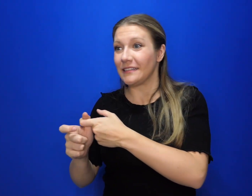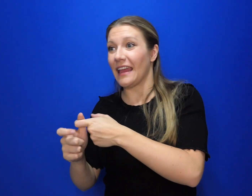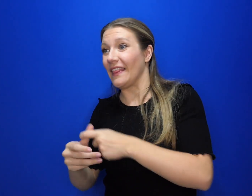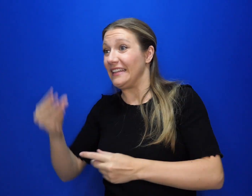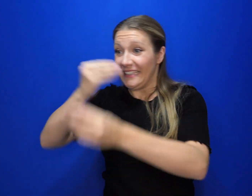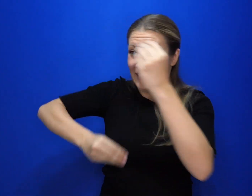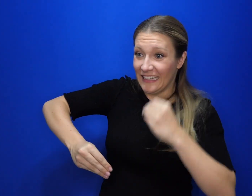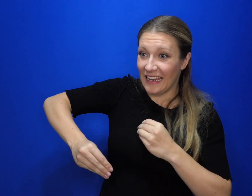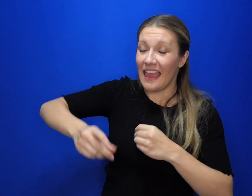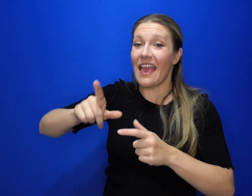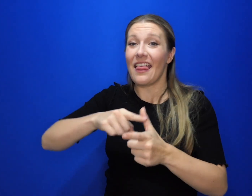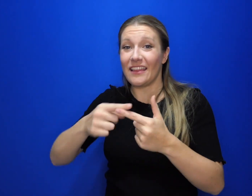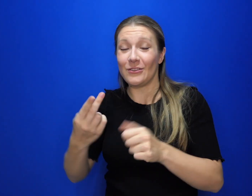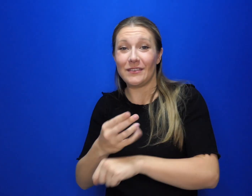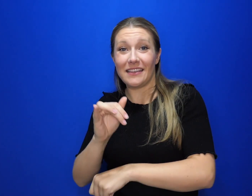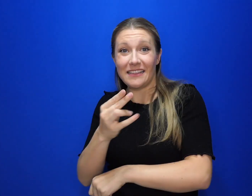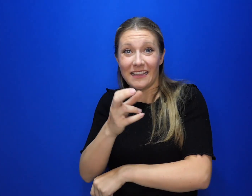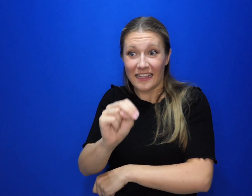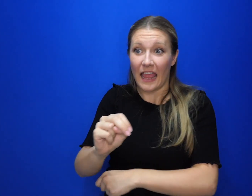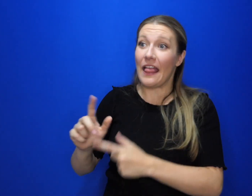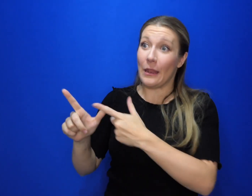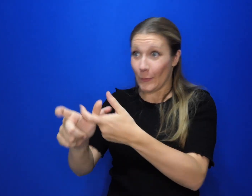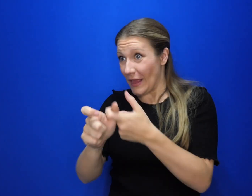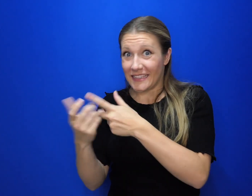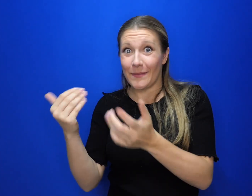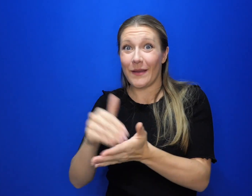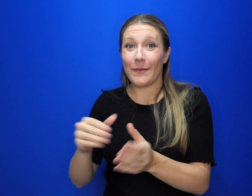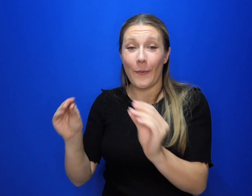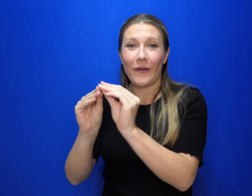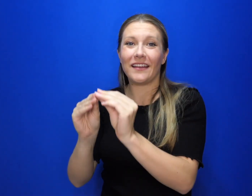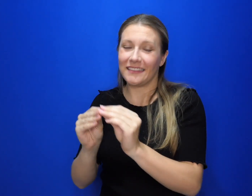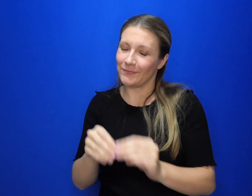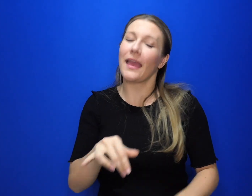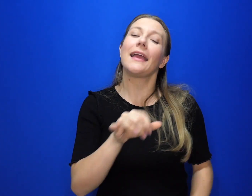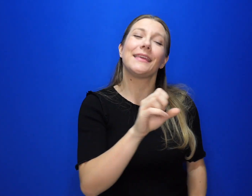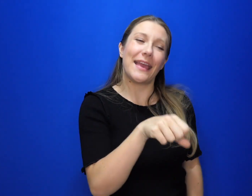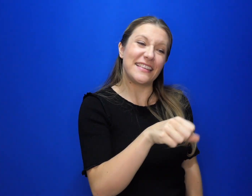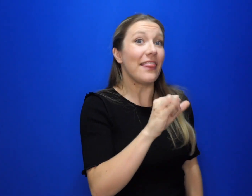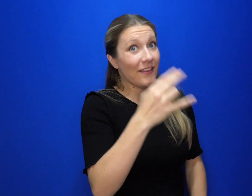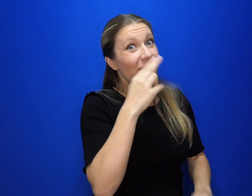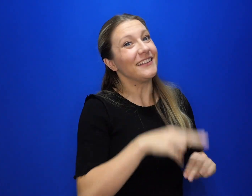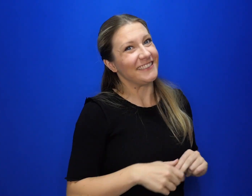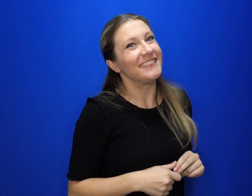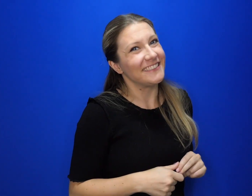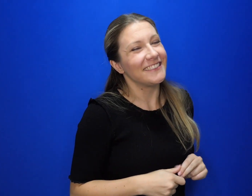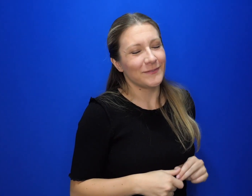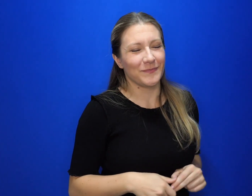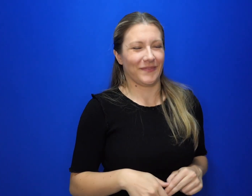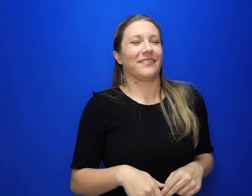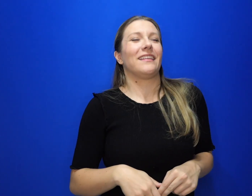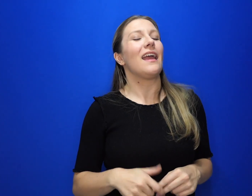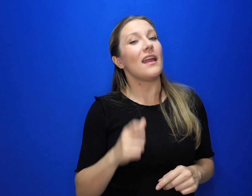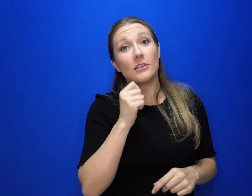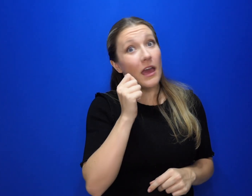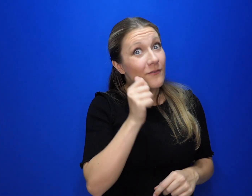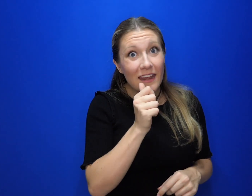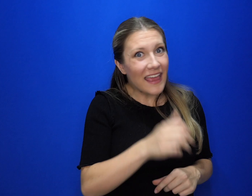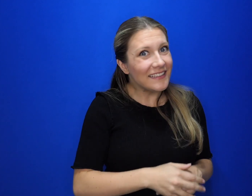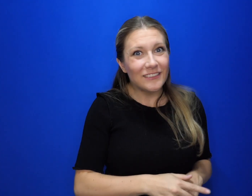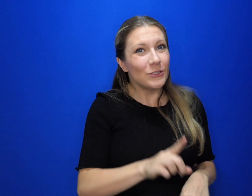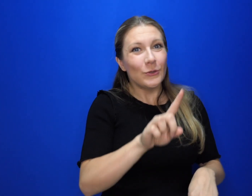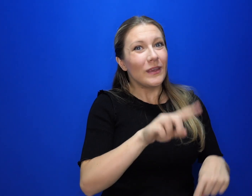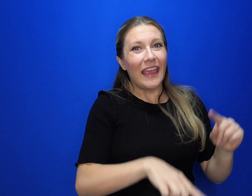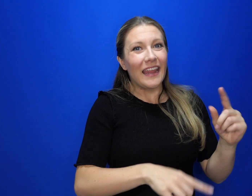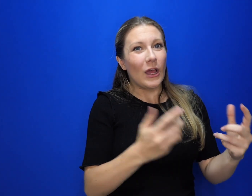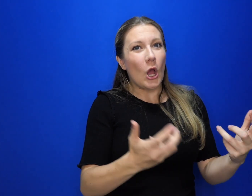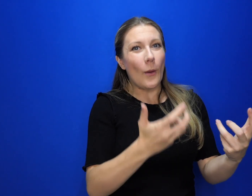in, then put insulin in, and then have them run some more. Yes. That's fun stuff. Yeah. It's not every day. So you